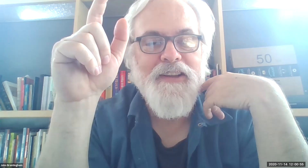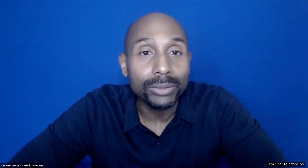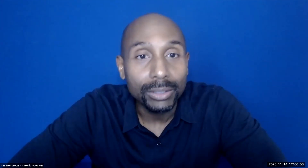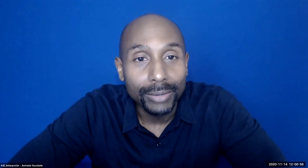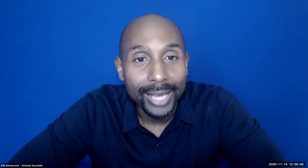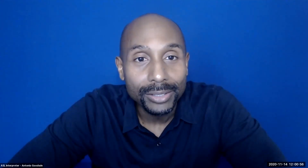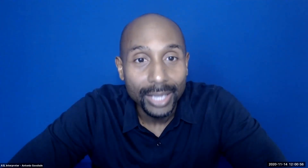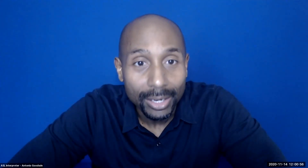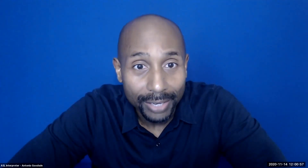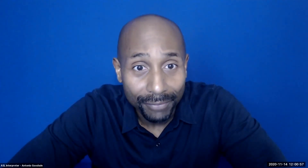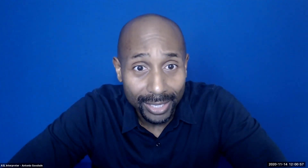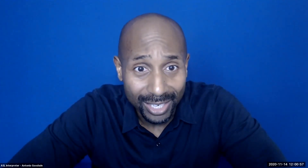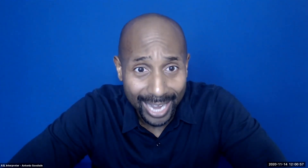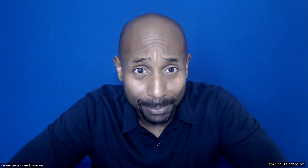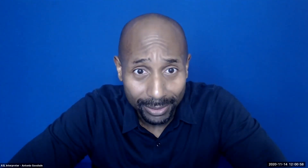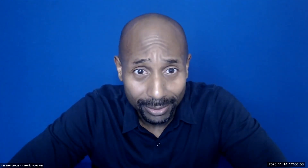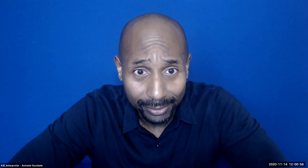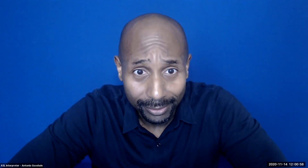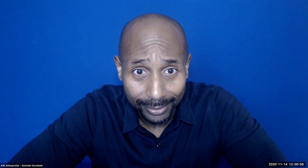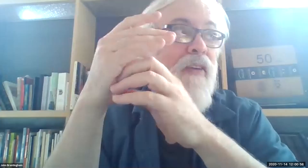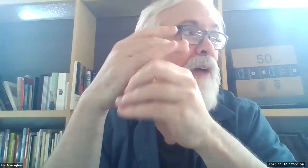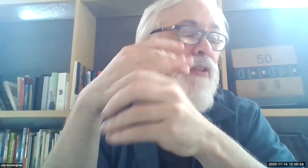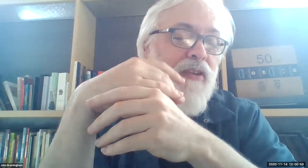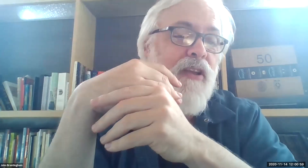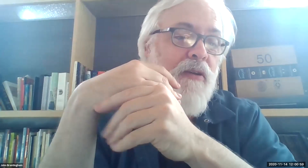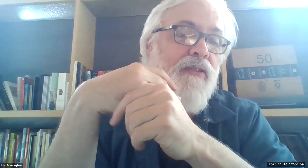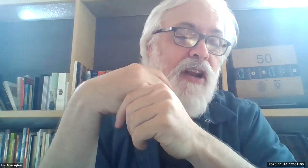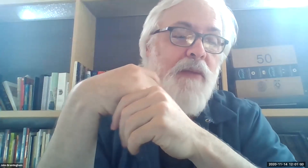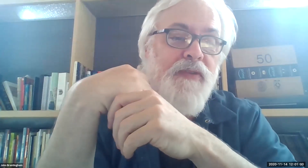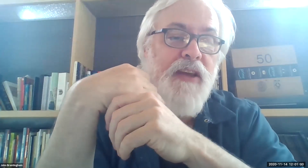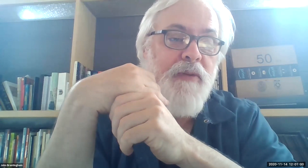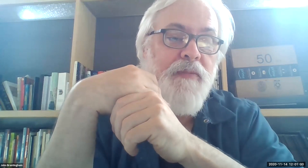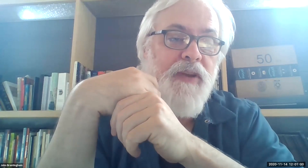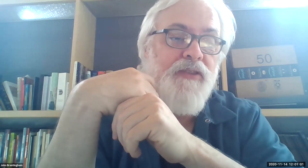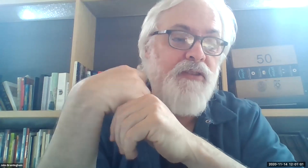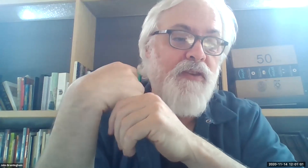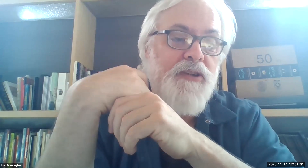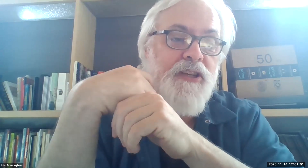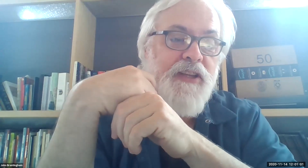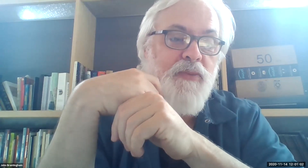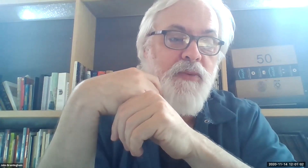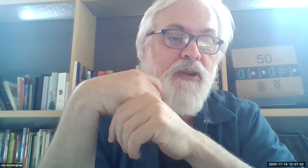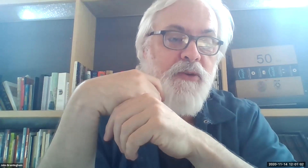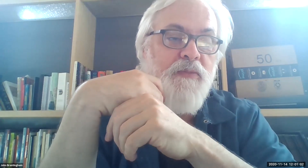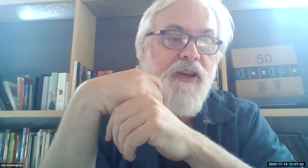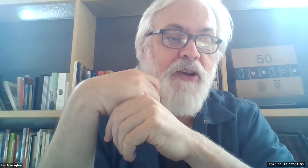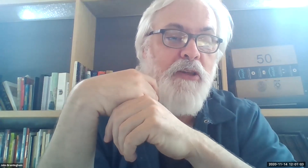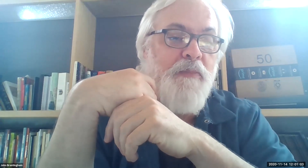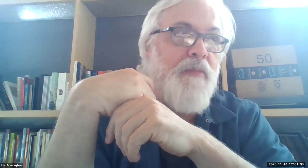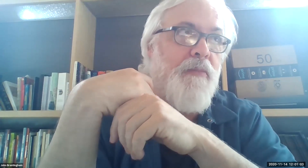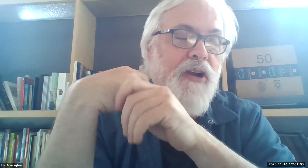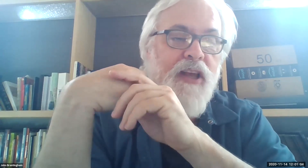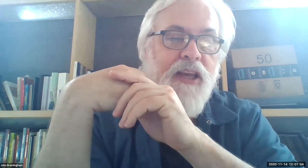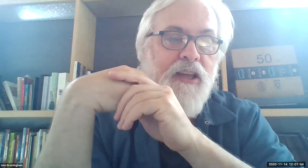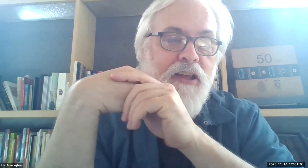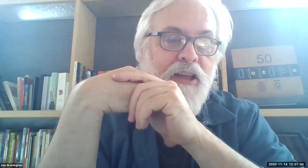I don't know. Actually, is it going to happen? If it happens, it's going to happen for the deaf students first, because that's who all the